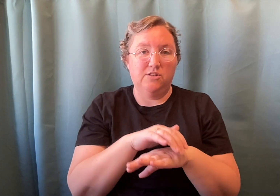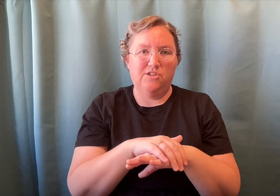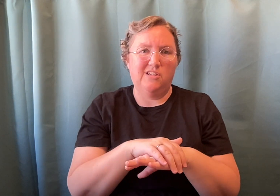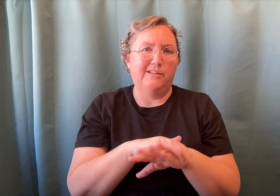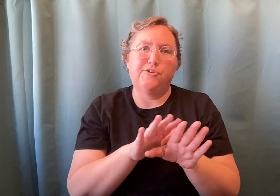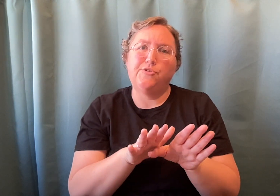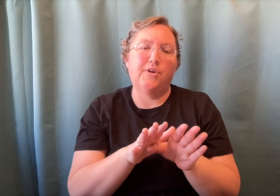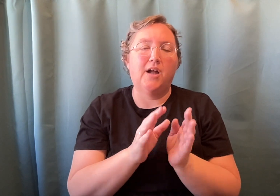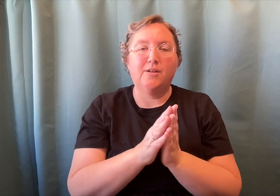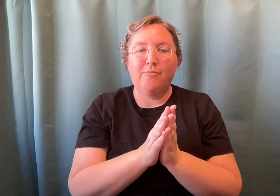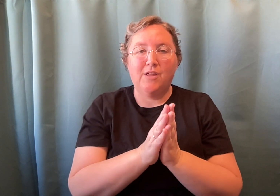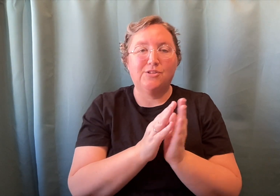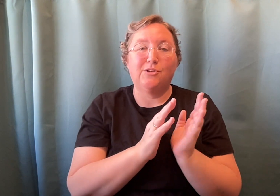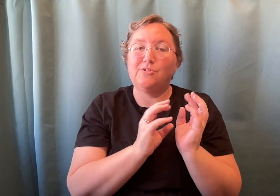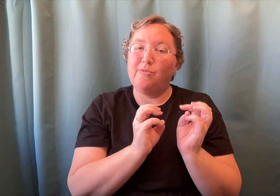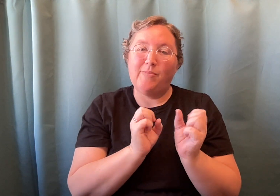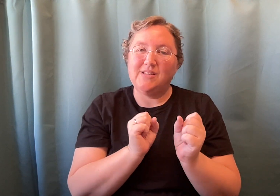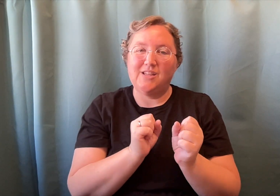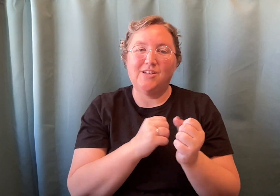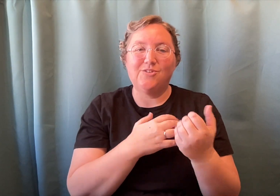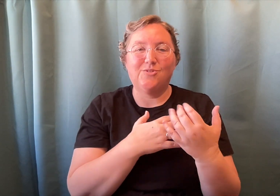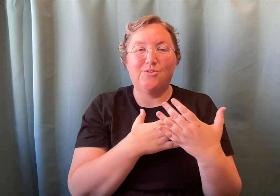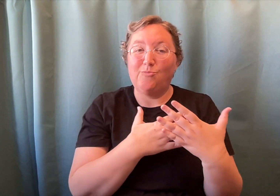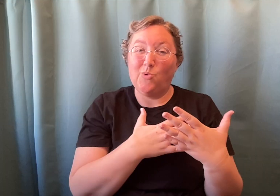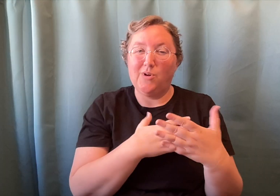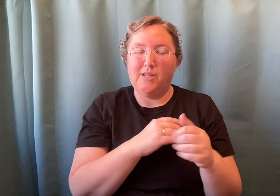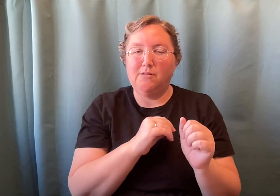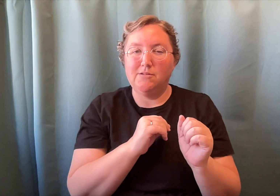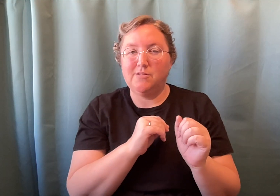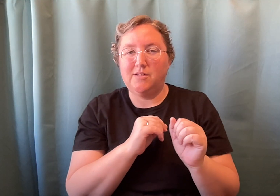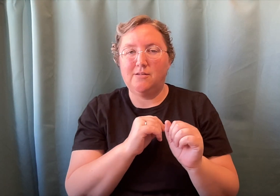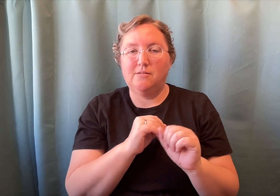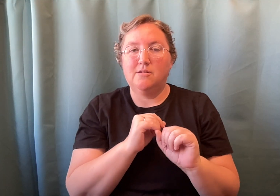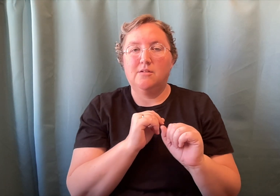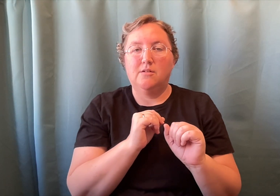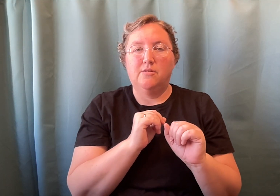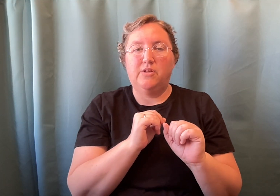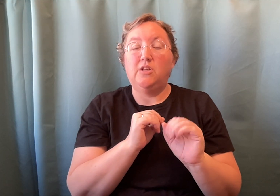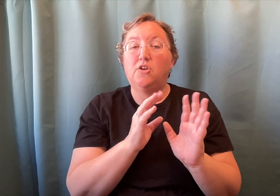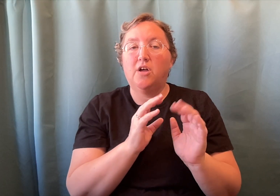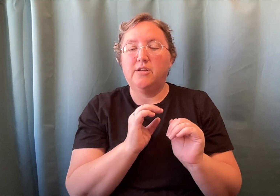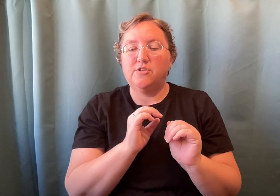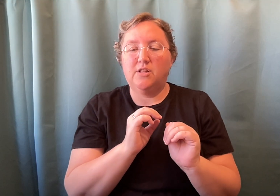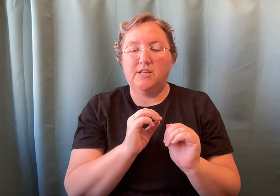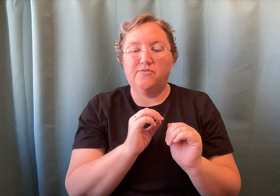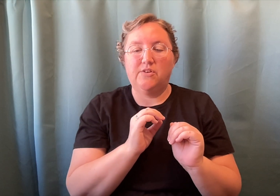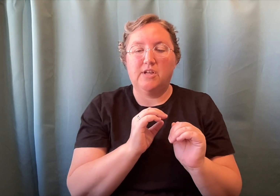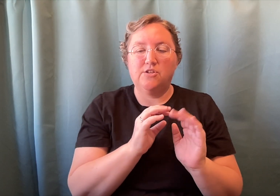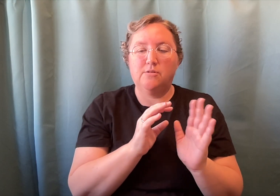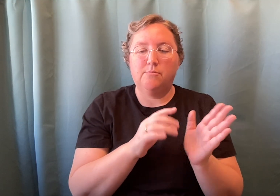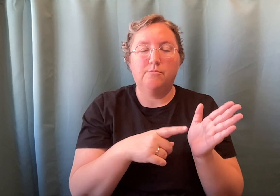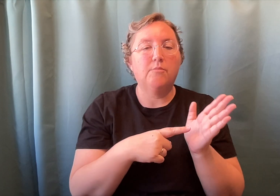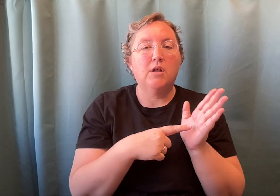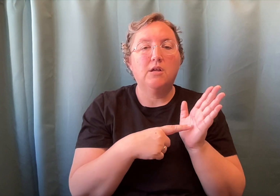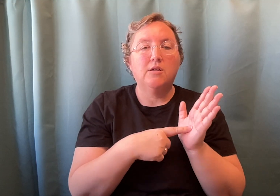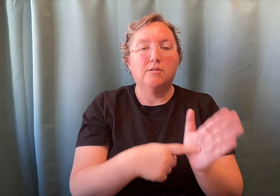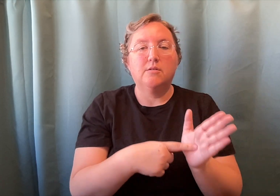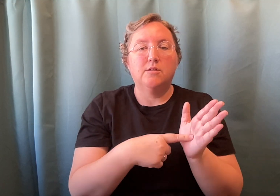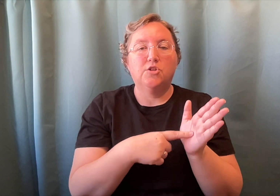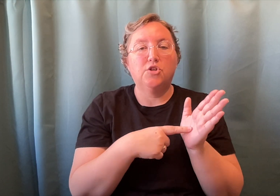English in like junior high. So some of my signs are still more English than the non-initialized variation. To